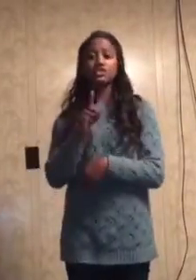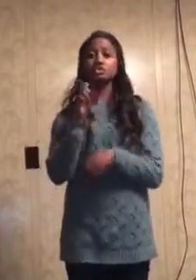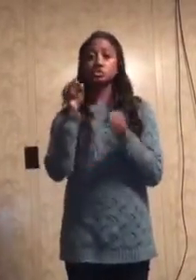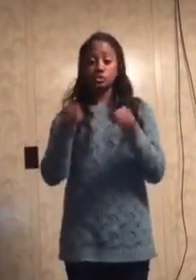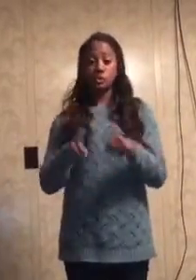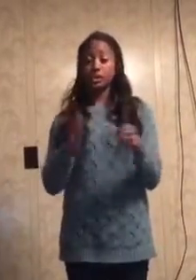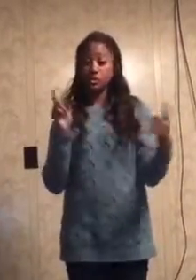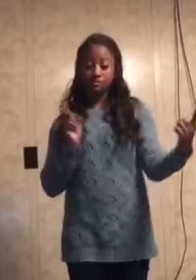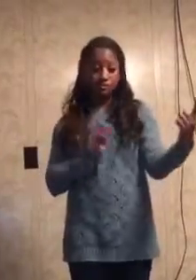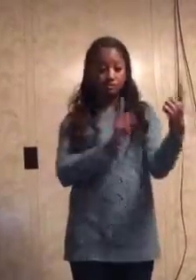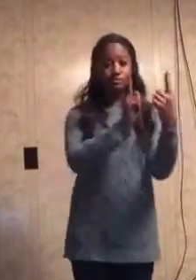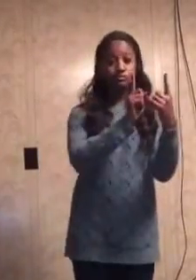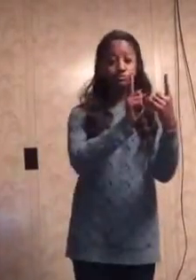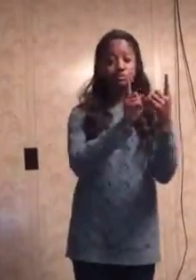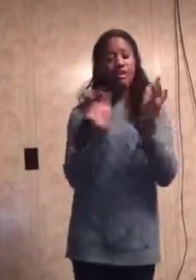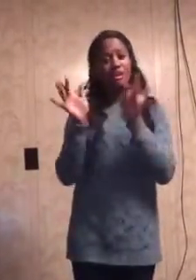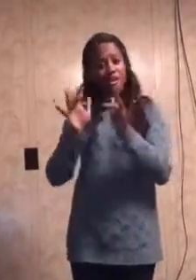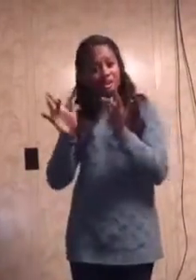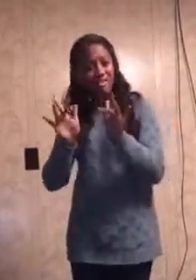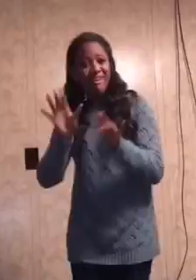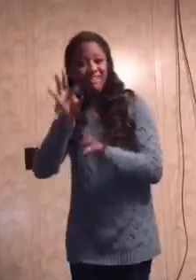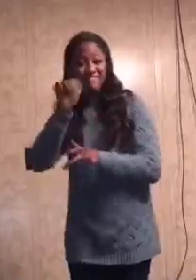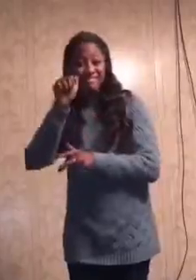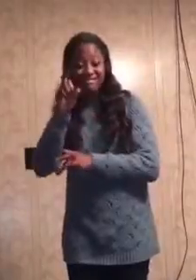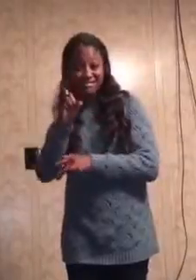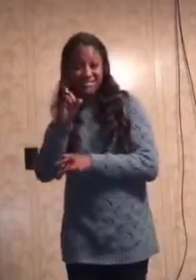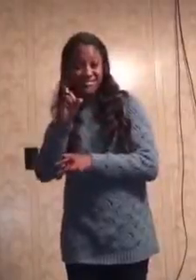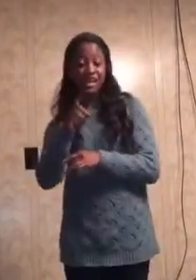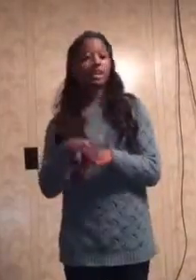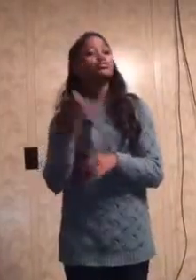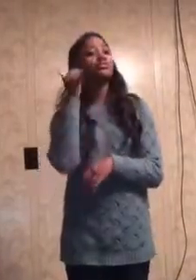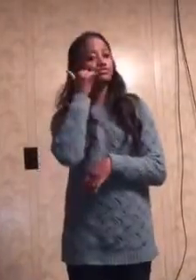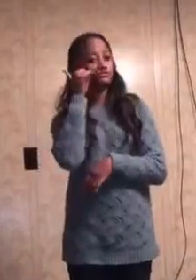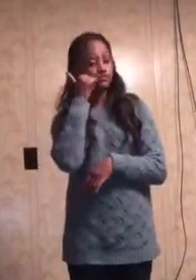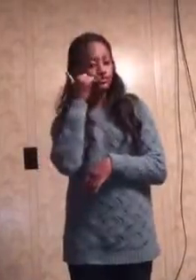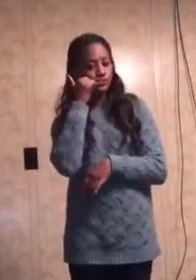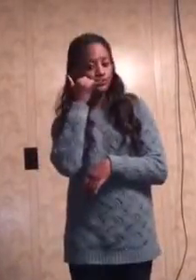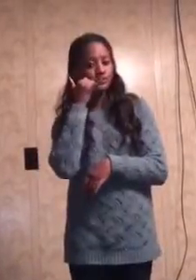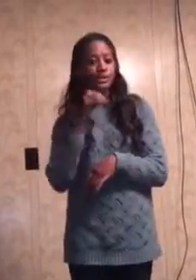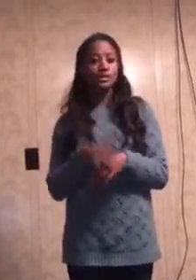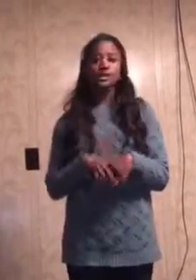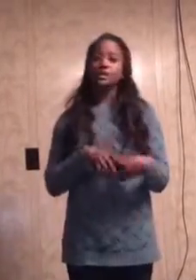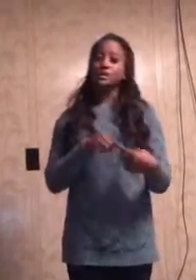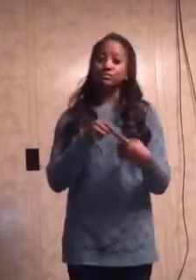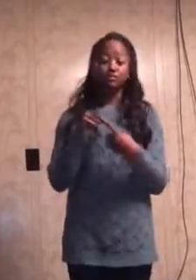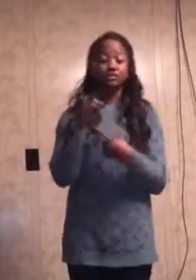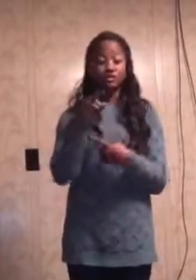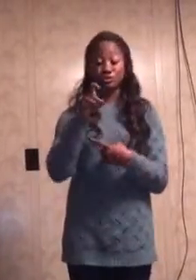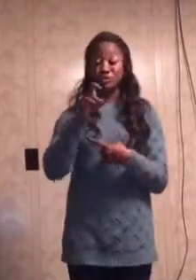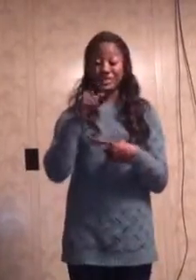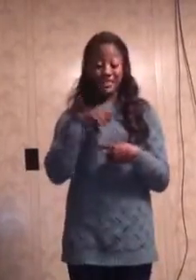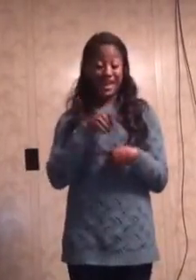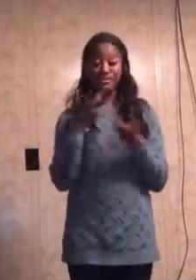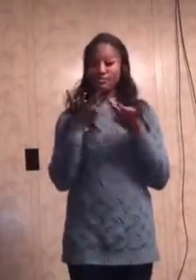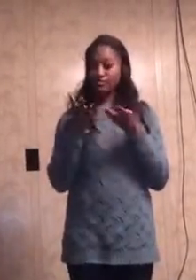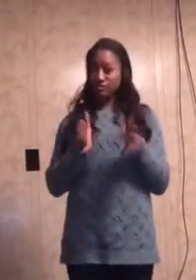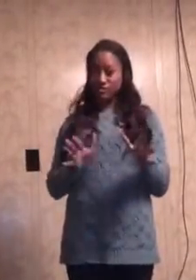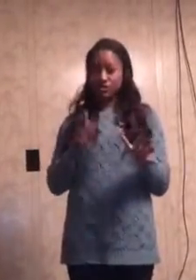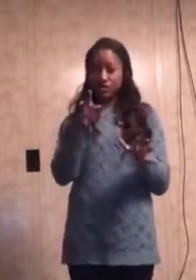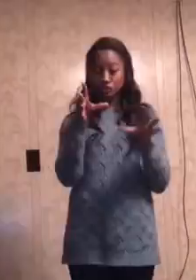online, you can do it via fax, and I believe you can also do it over the telephone. But very important, you need to have that completed so you have what's called a student ID, so